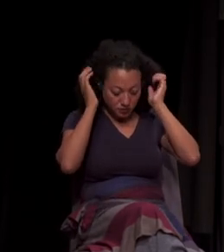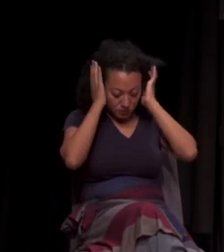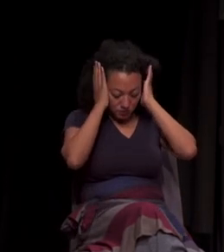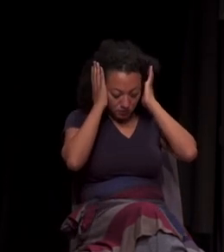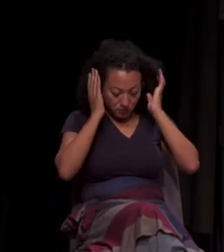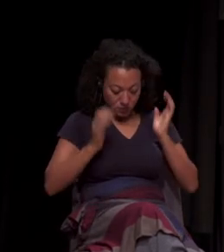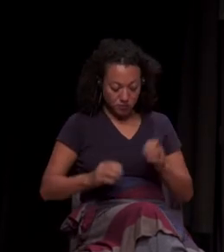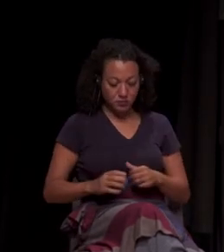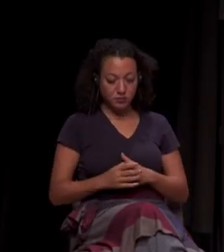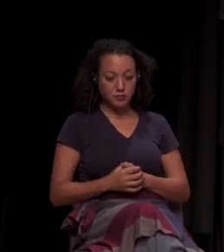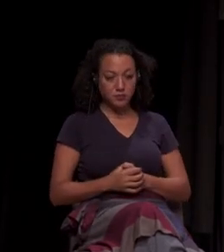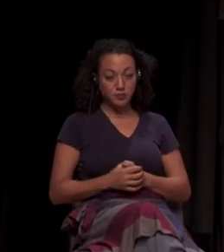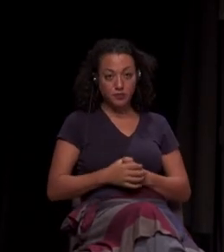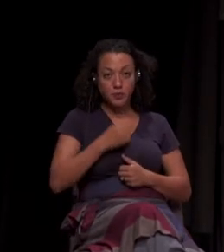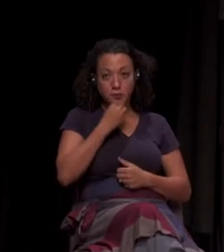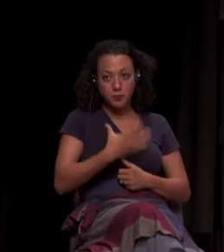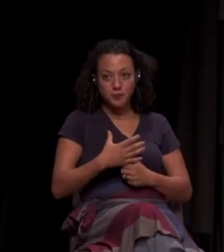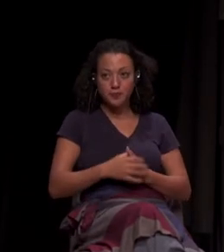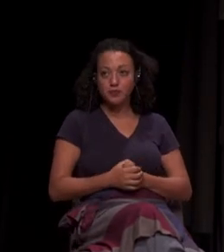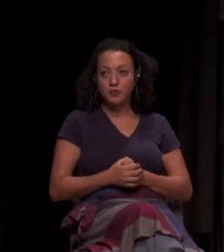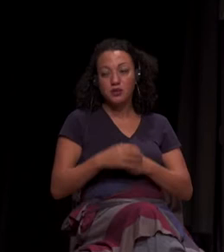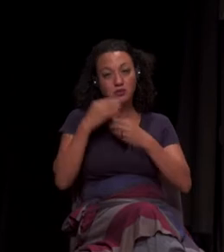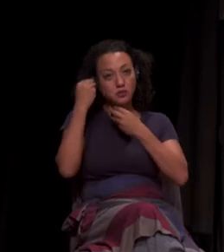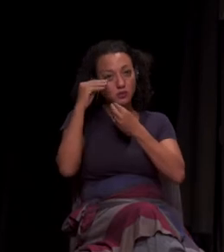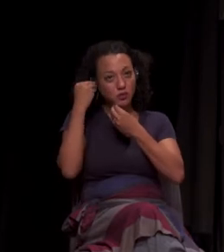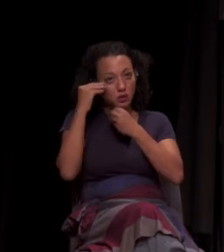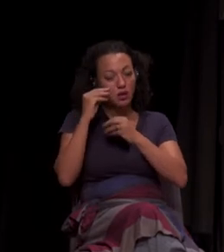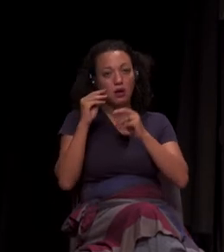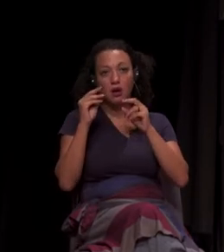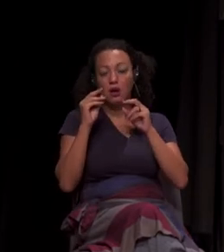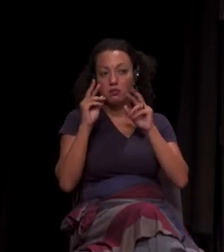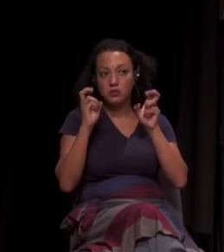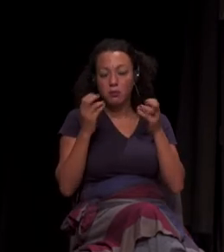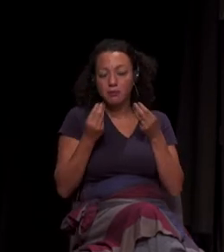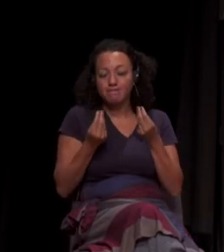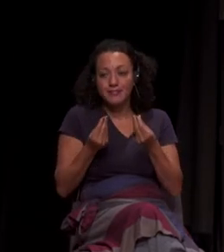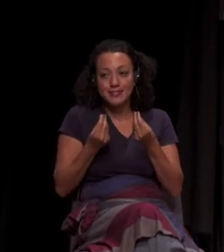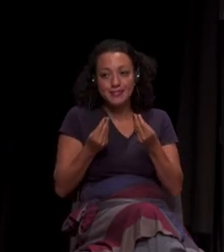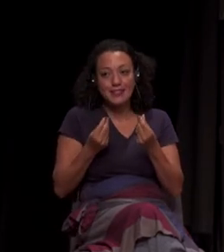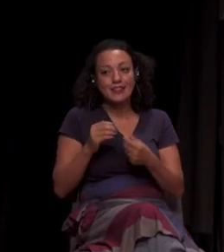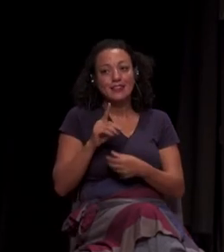Sexuality is a very tense topic in Jamaica.